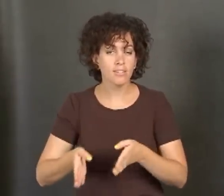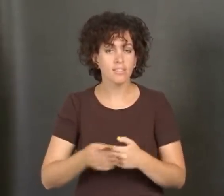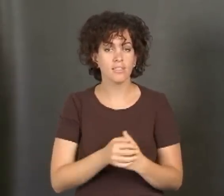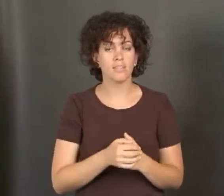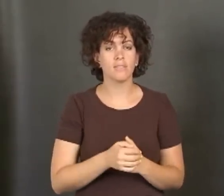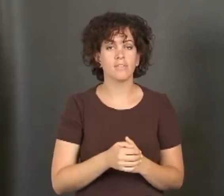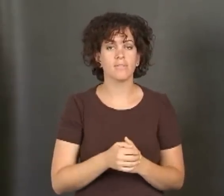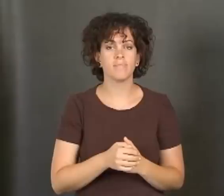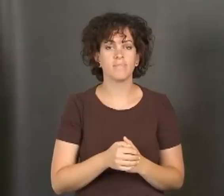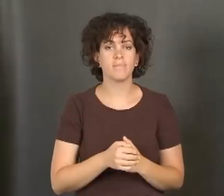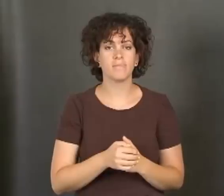Pants.